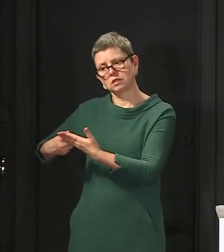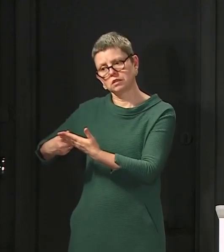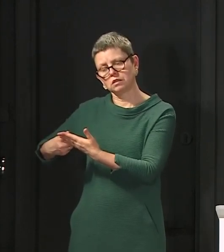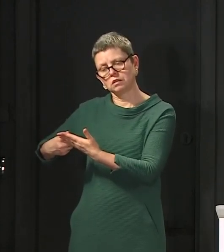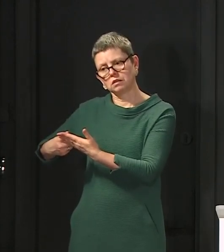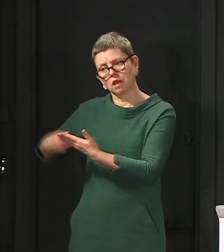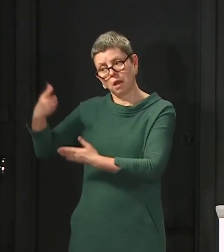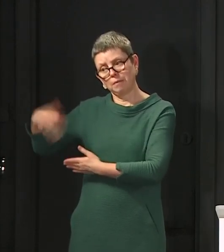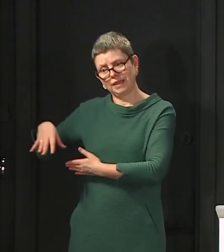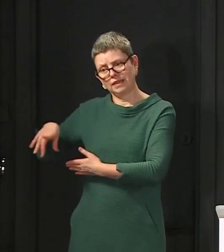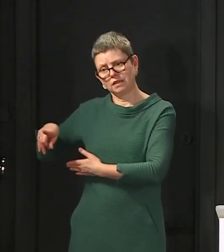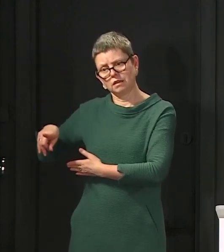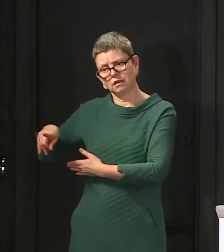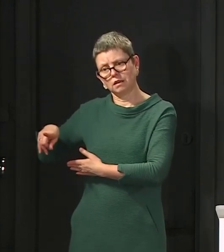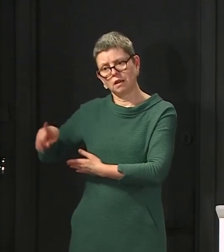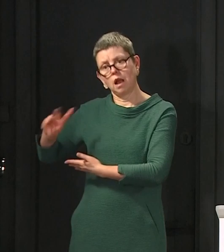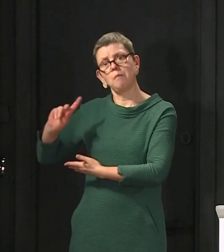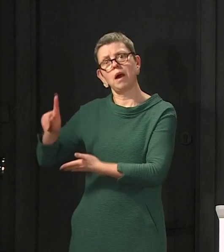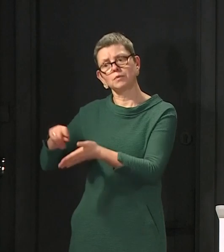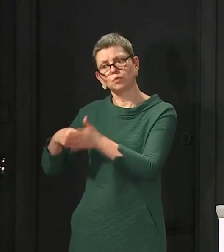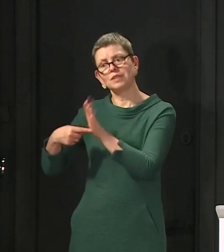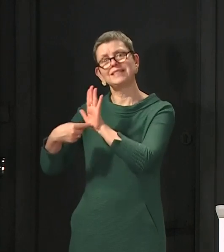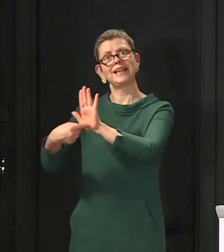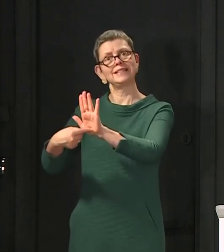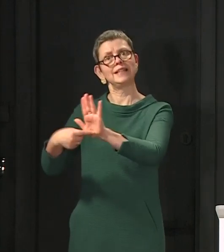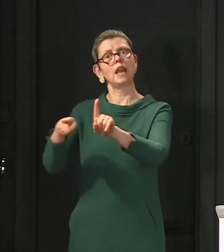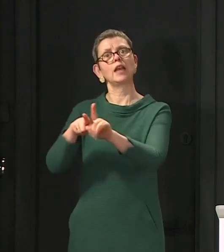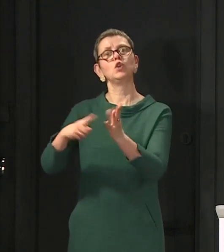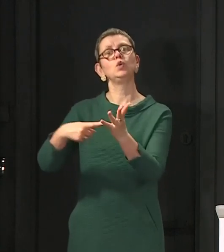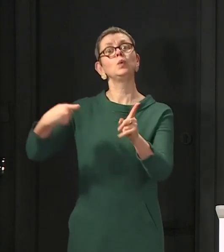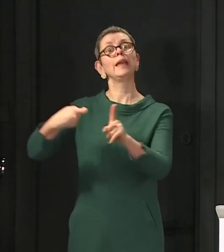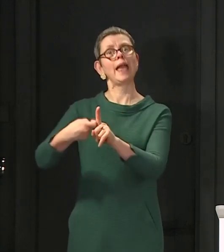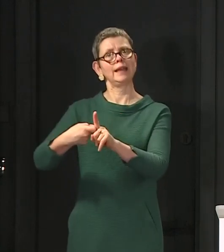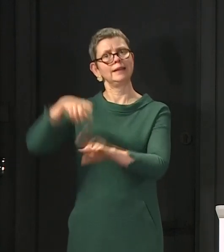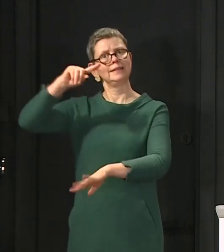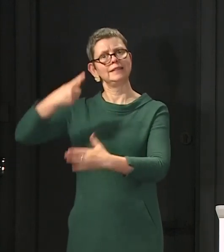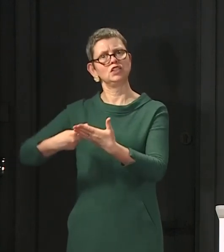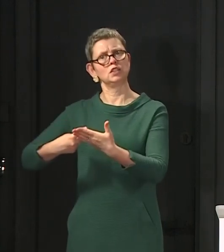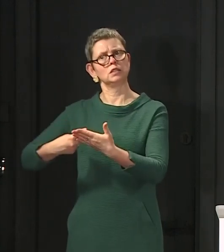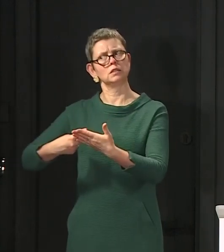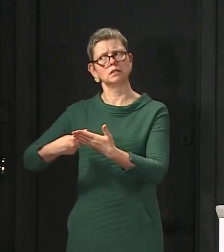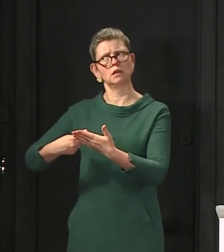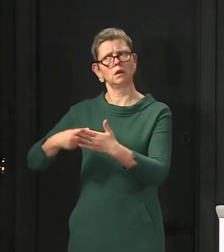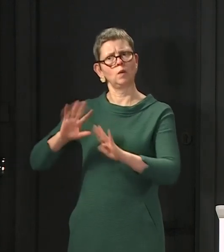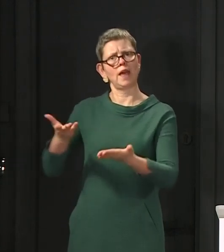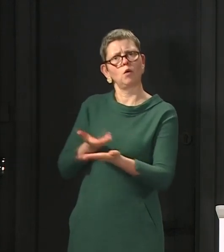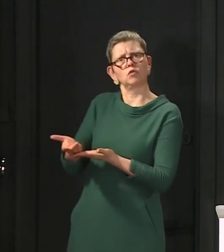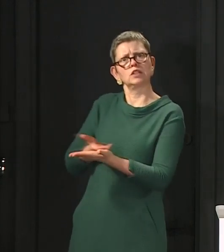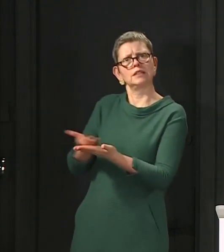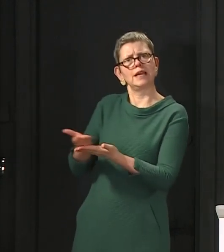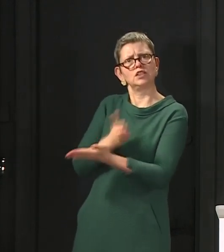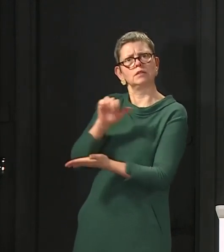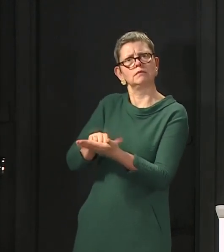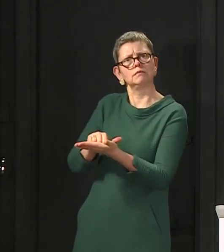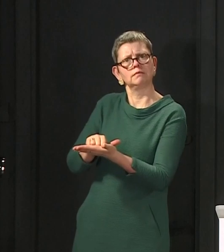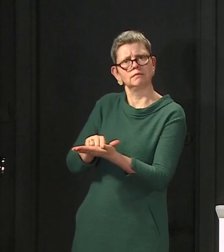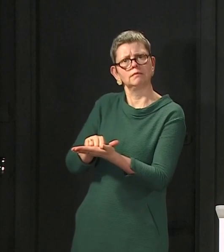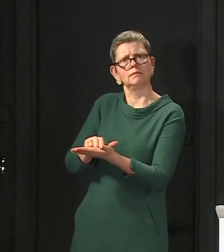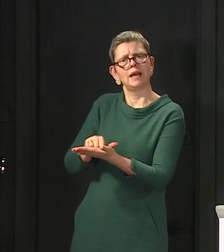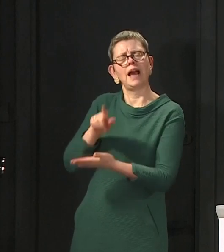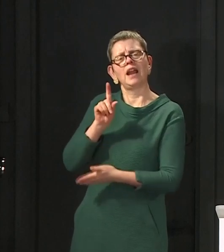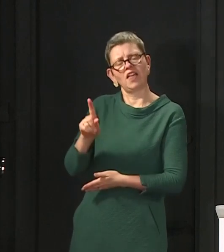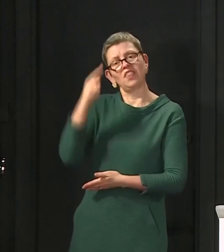even inadvertently being presented as UK-wide decisions when they are not, without proper consultation. And that, I think, is what